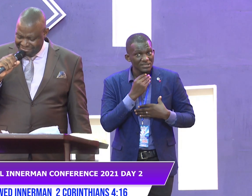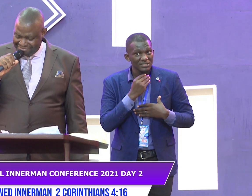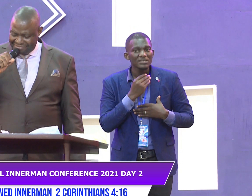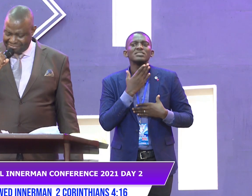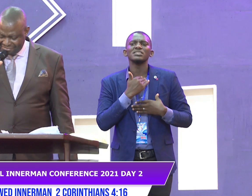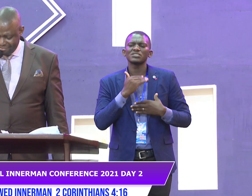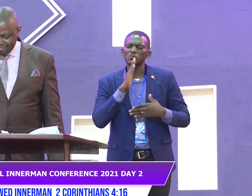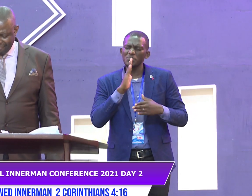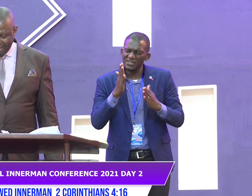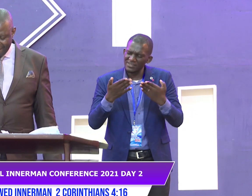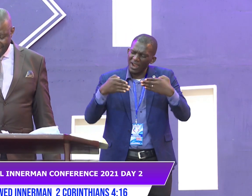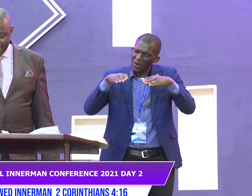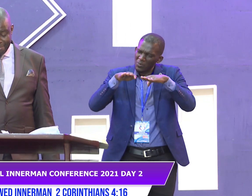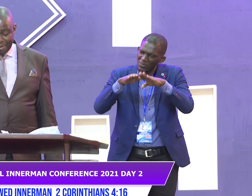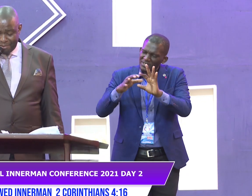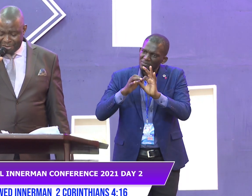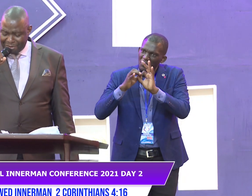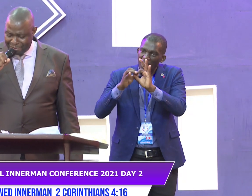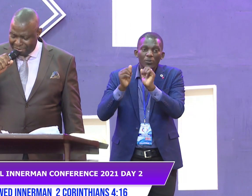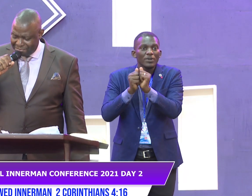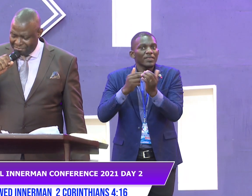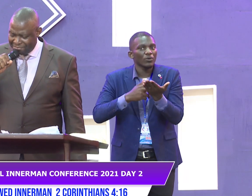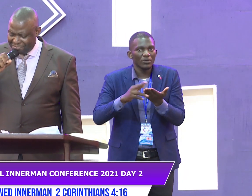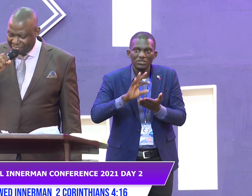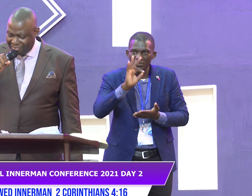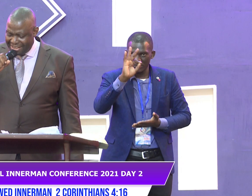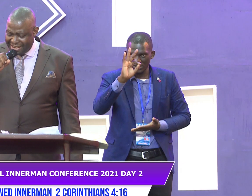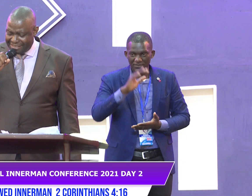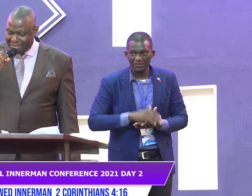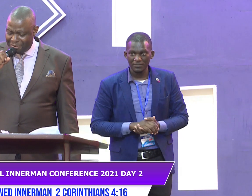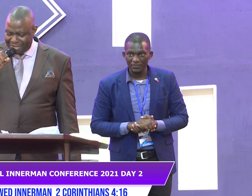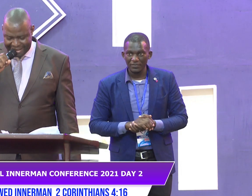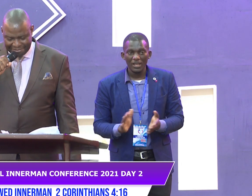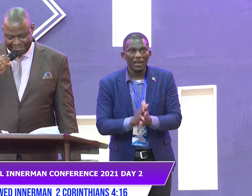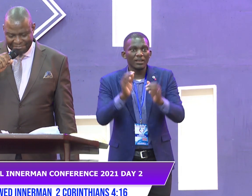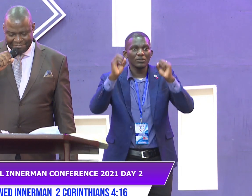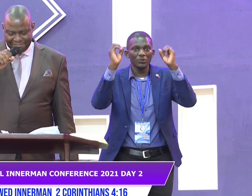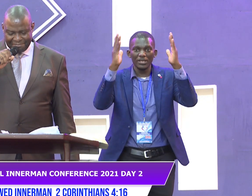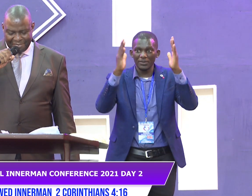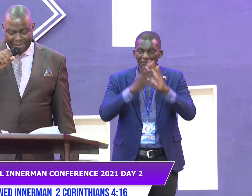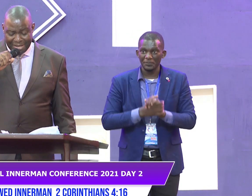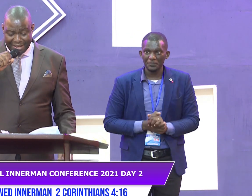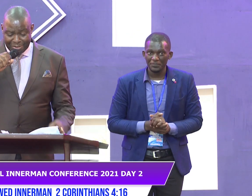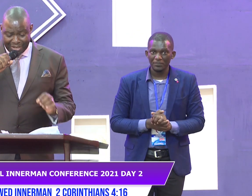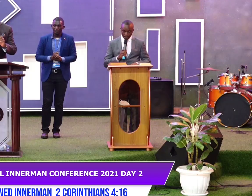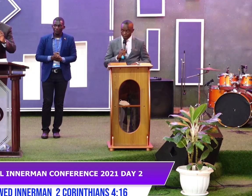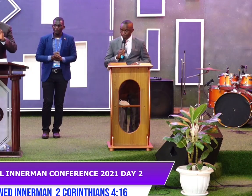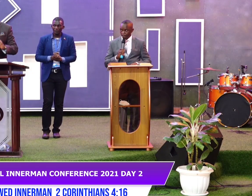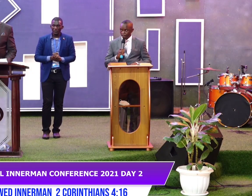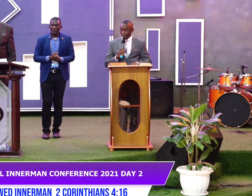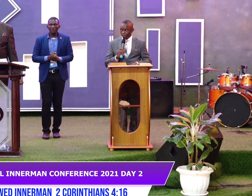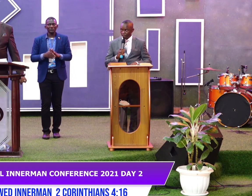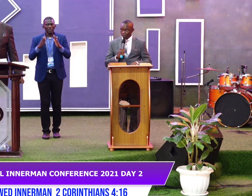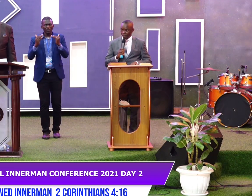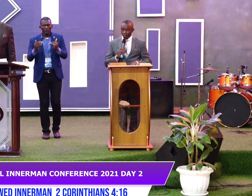is that every day is that fellowship? No moyo mtukufu. With the Holy Spirit. Hallelujah. Amen. Kamika kantu akalala